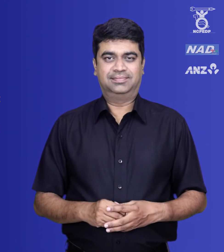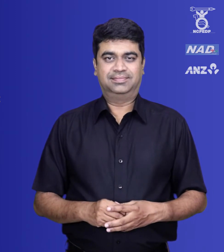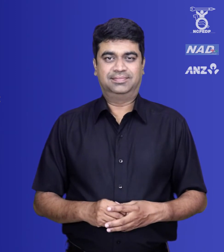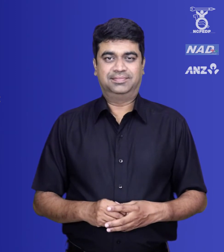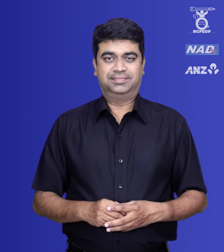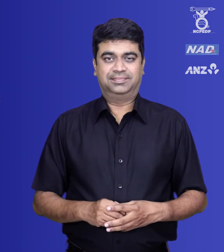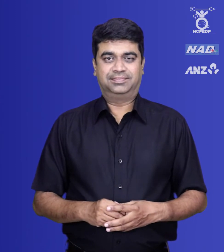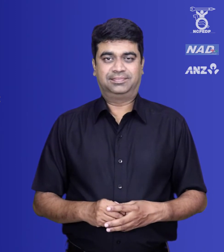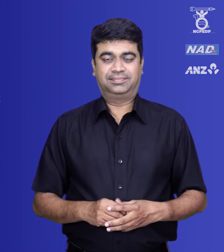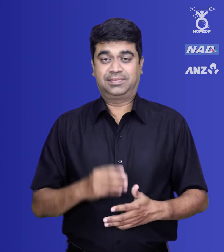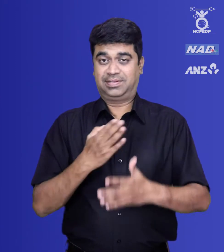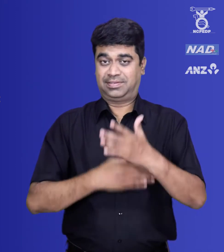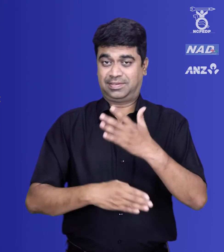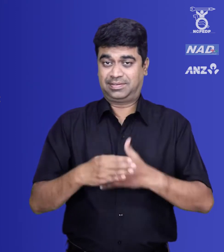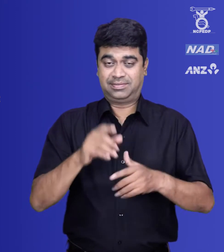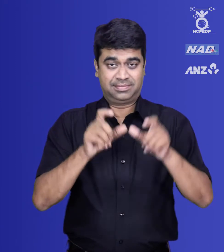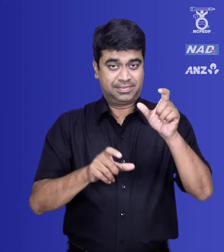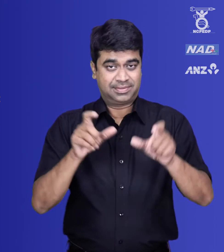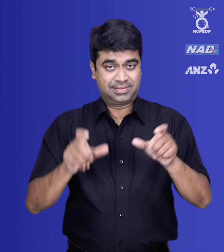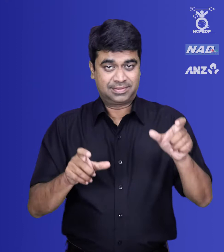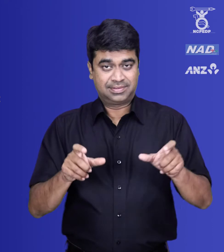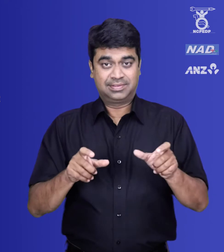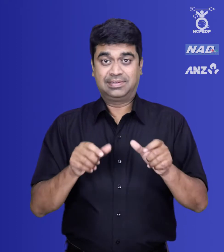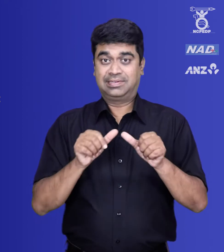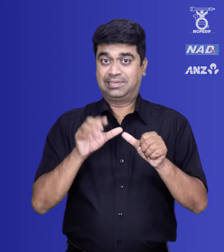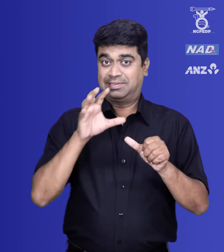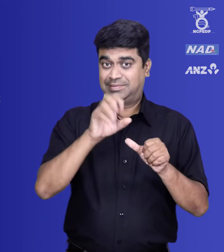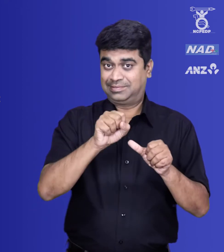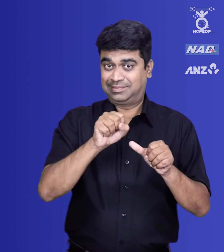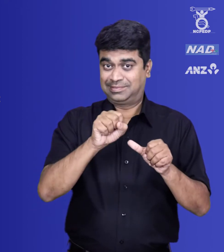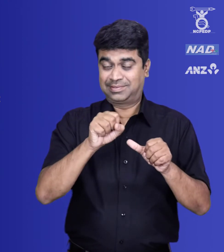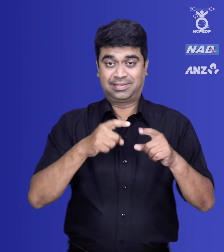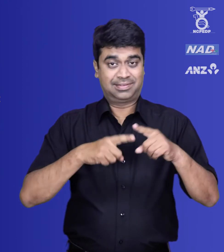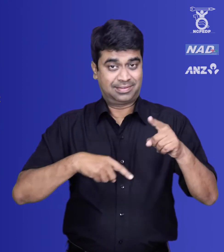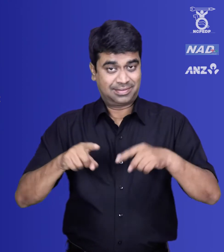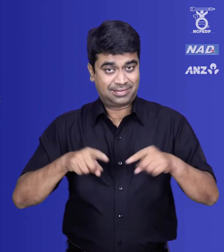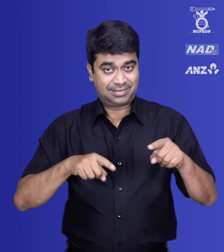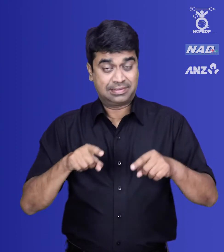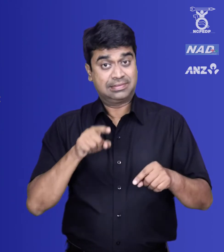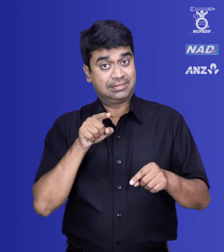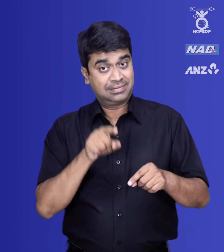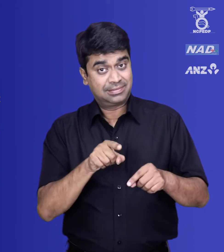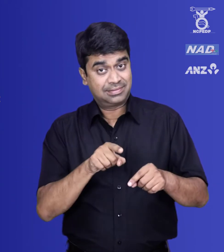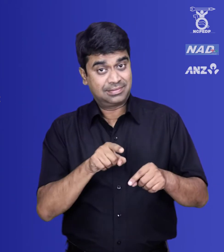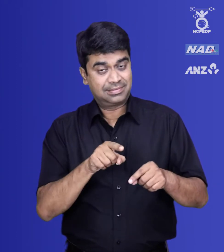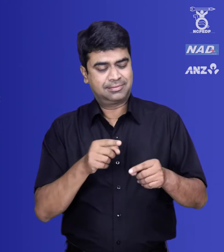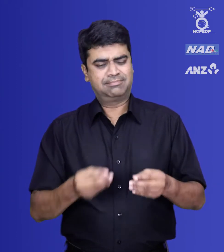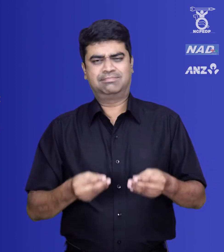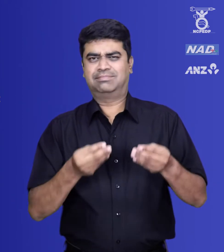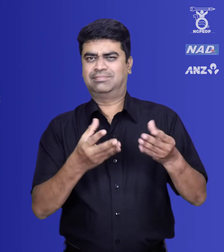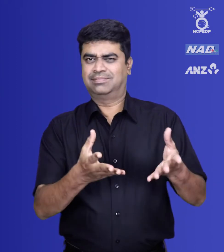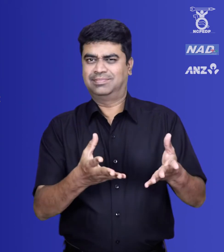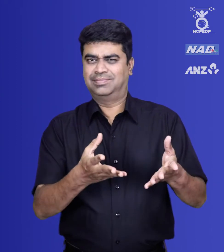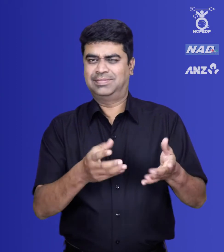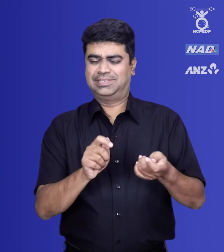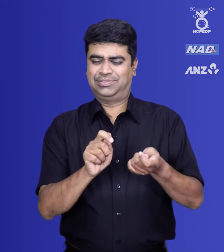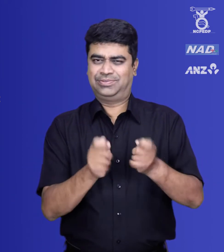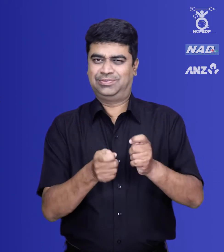Access to all modes of transport that conform the design standards, including retrofitting all modes of